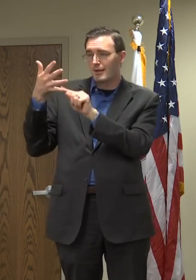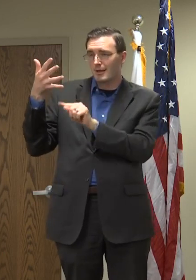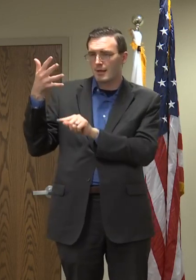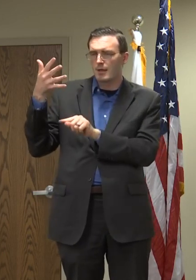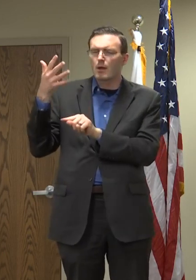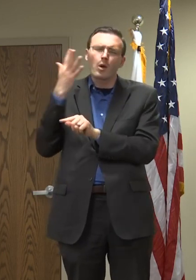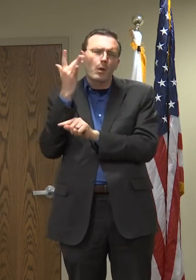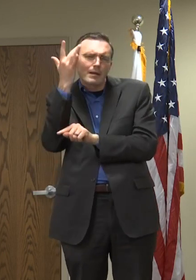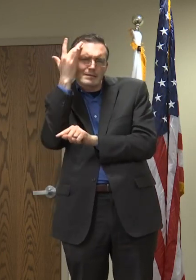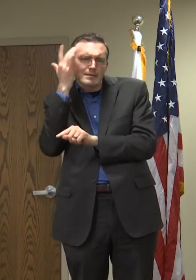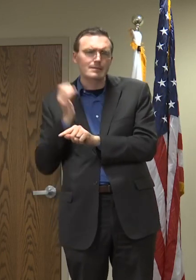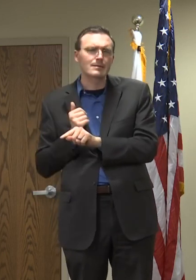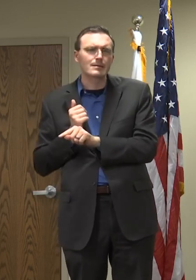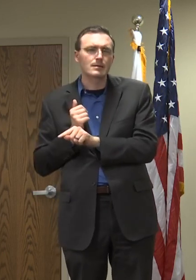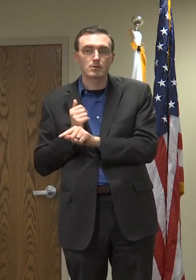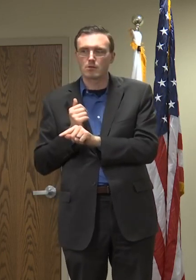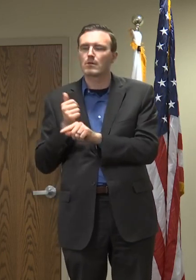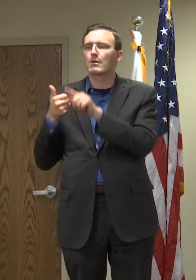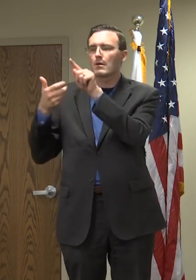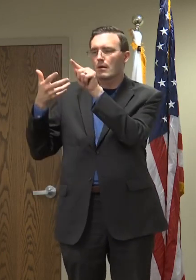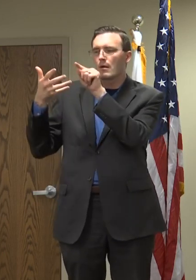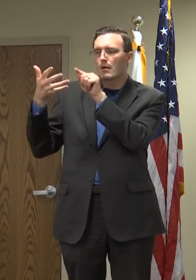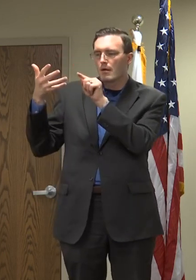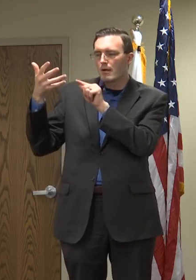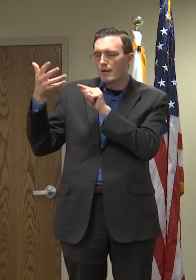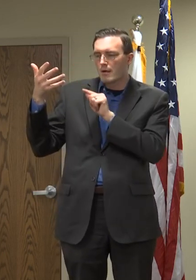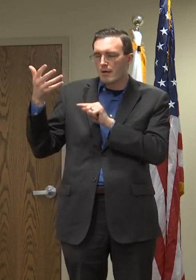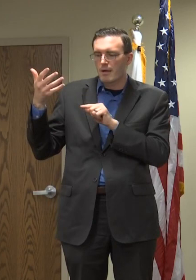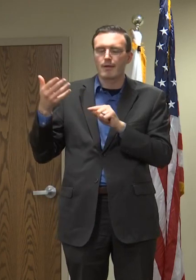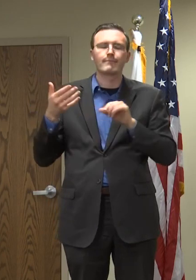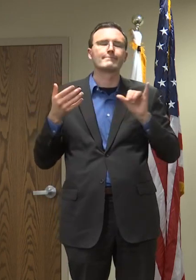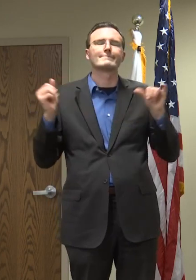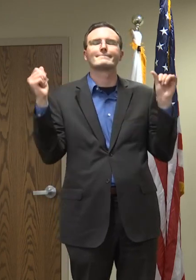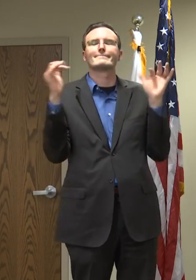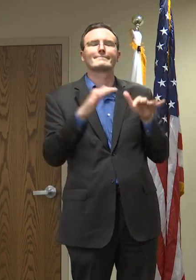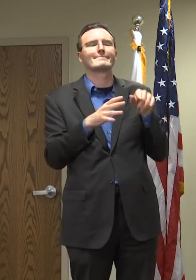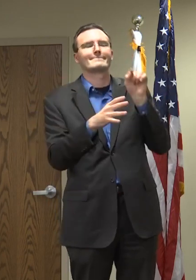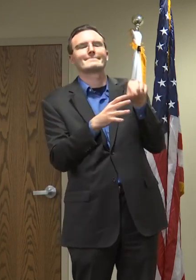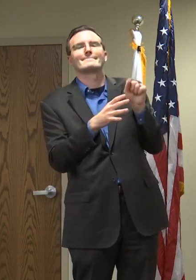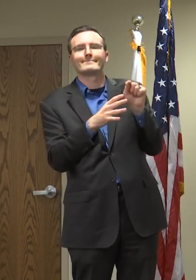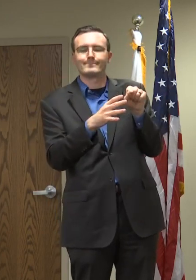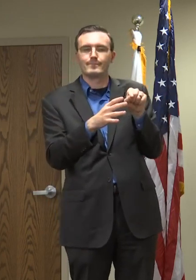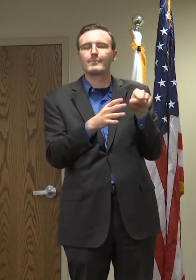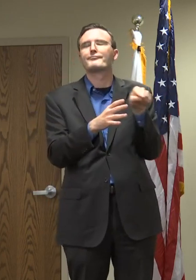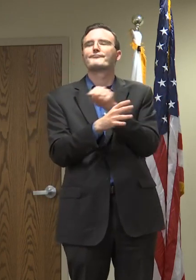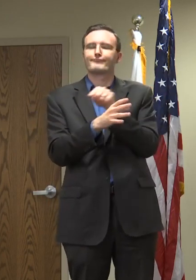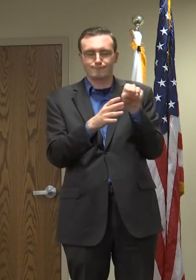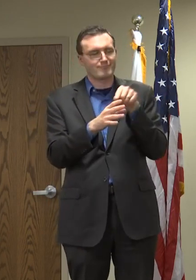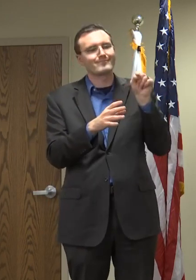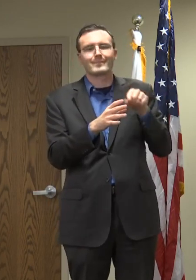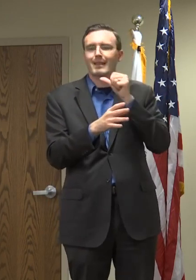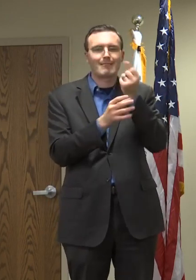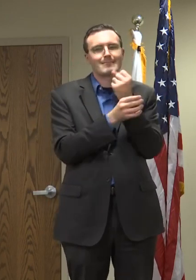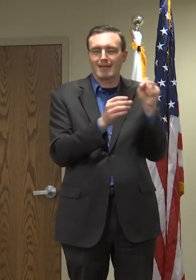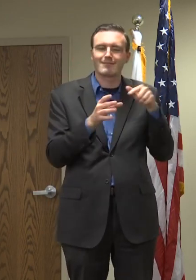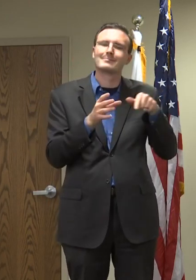those investigations, we find out more and work to make those events potentially as safe as possible.